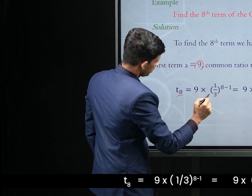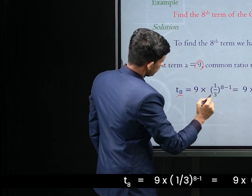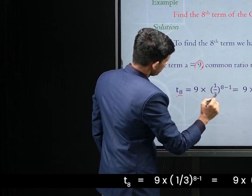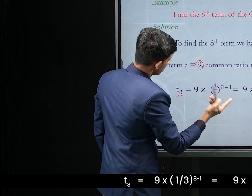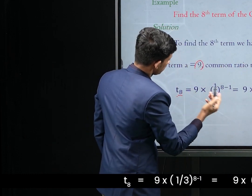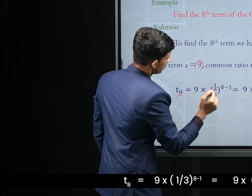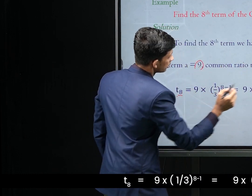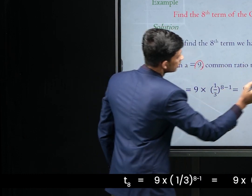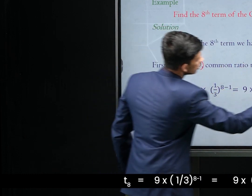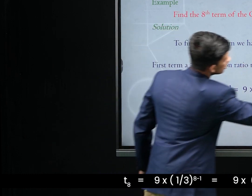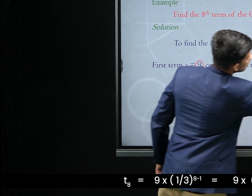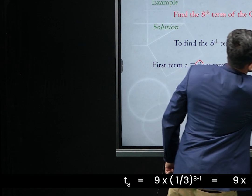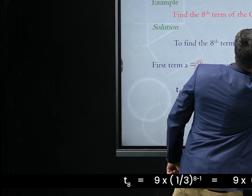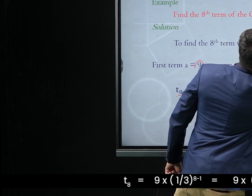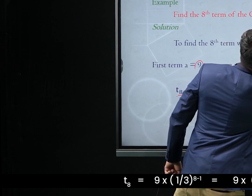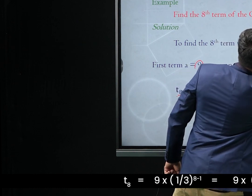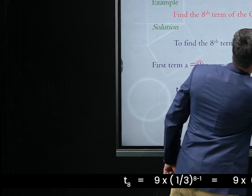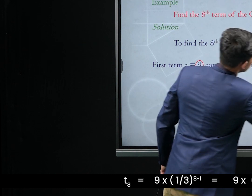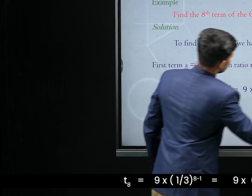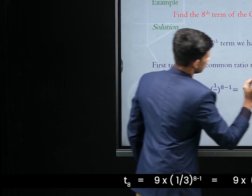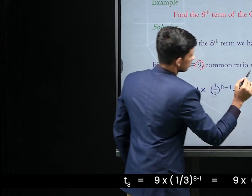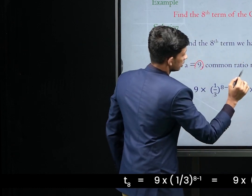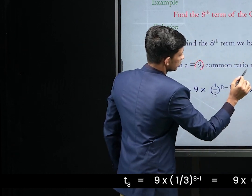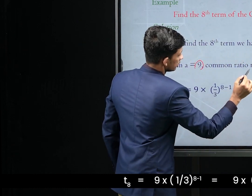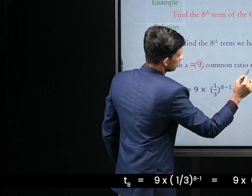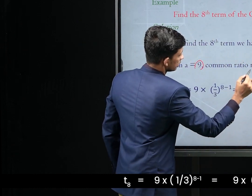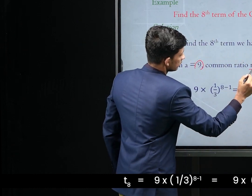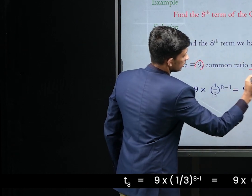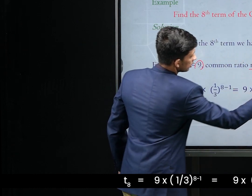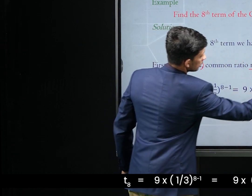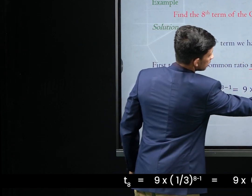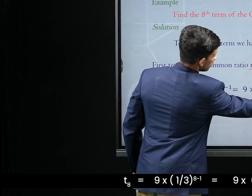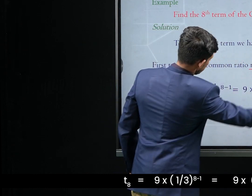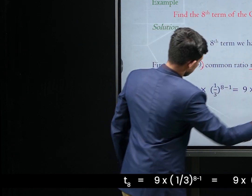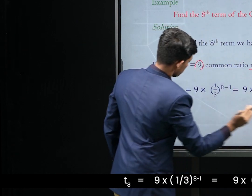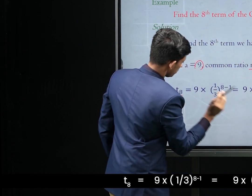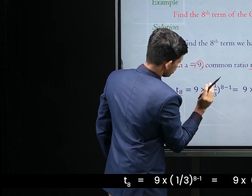T8 is equal to 9 into 1 by 3 whole power 8 minus 1.